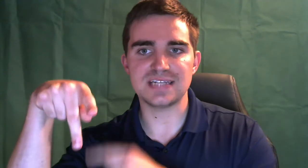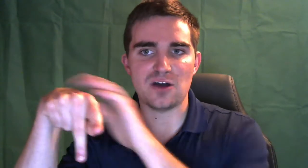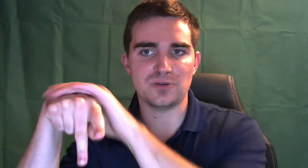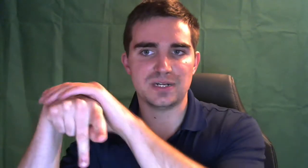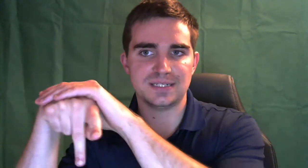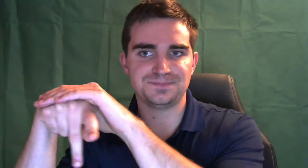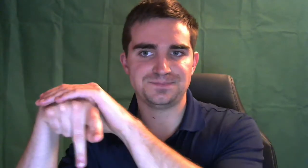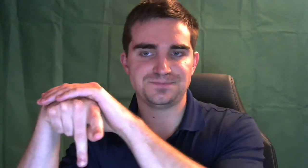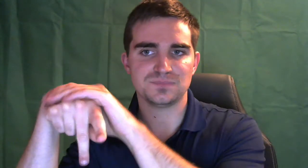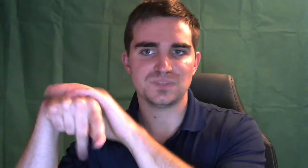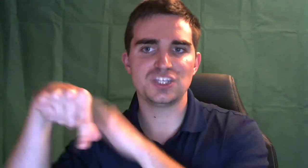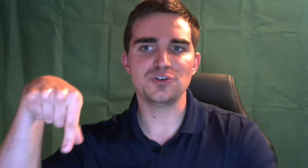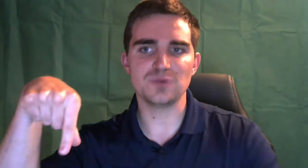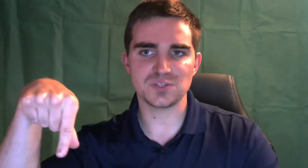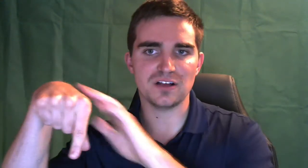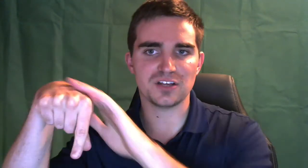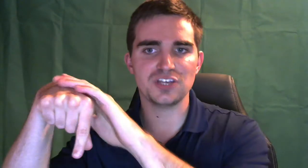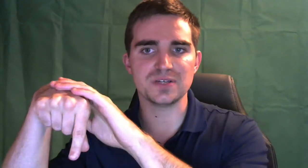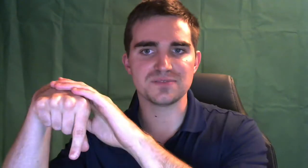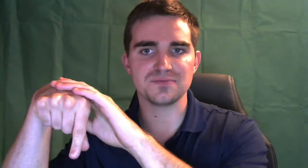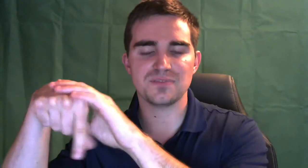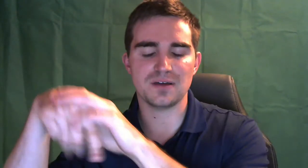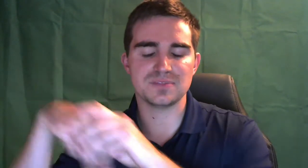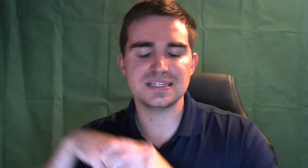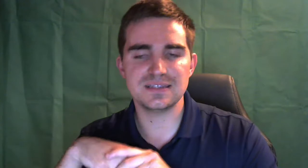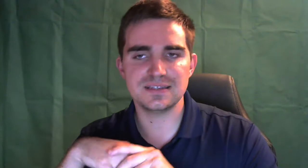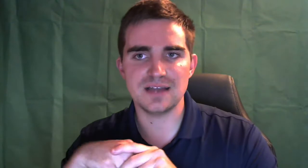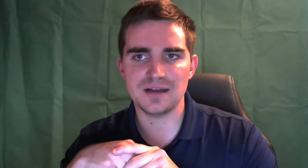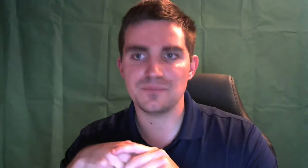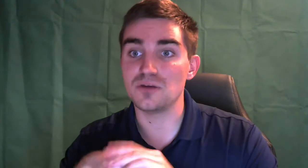down. Q as well. Q is thumb's palm down.